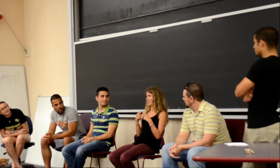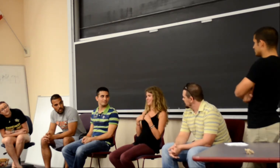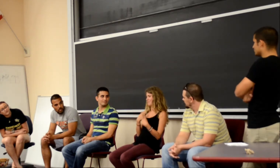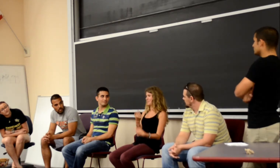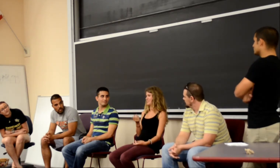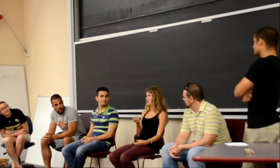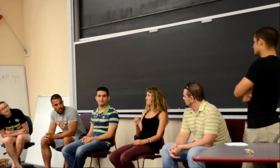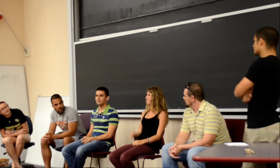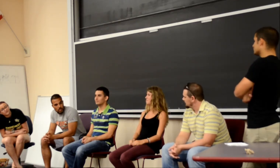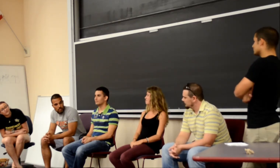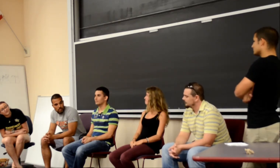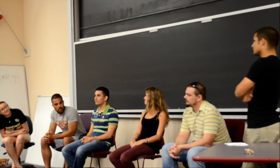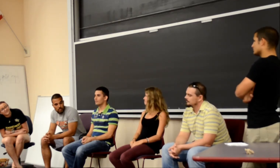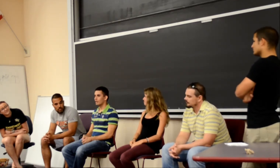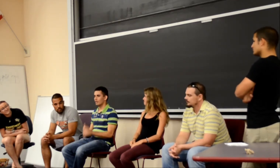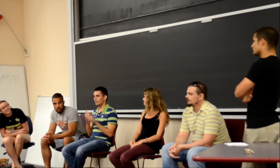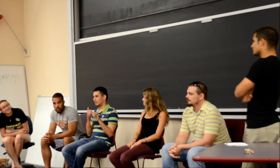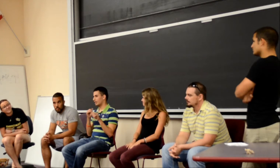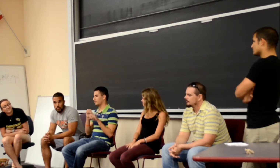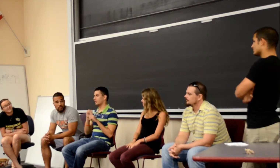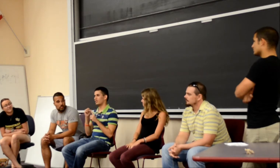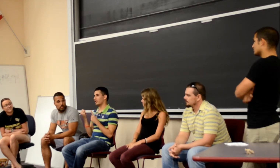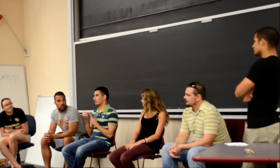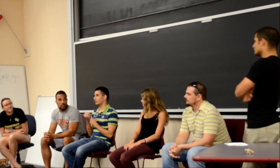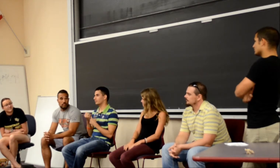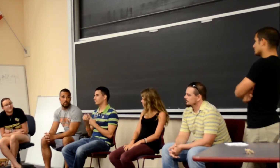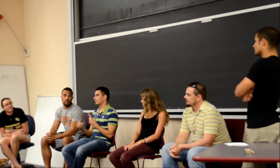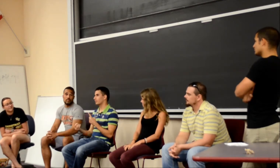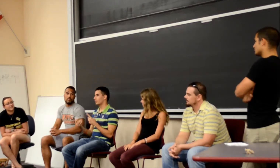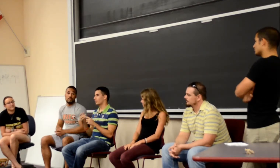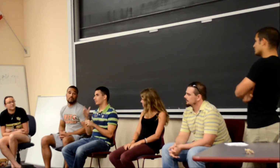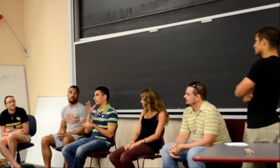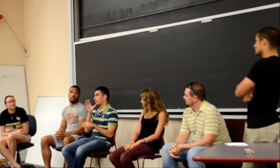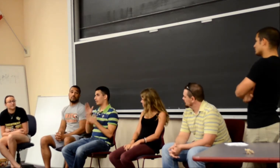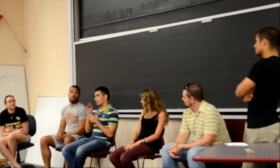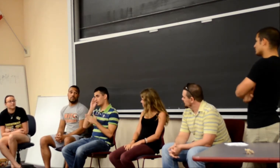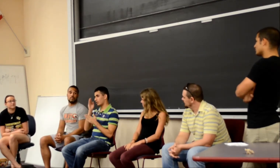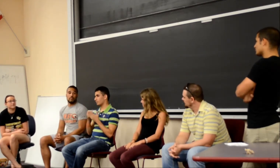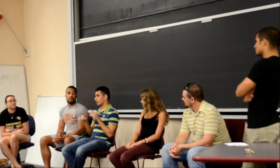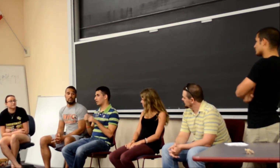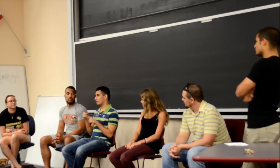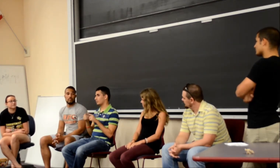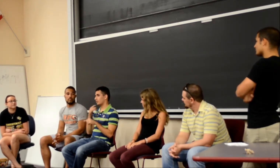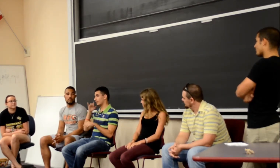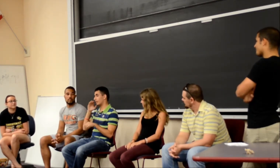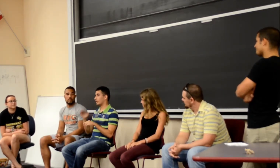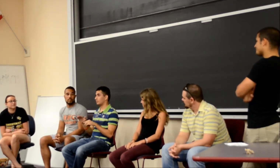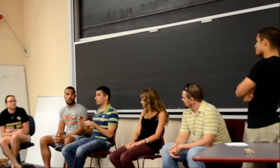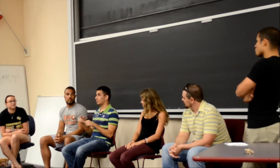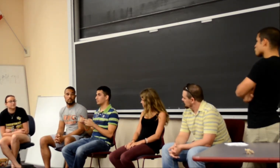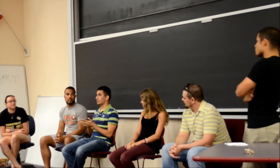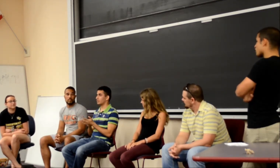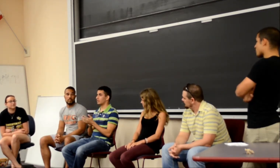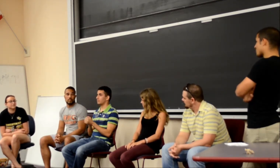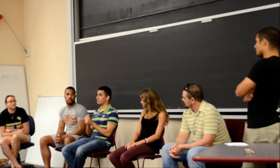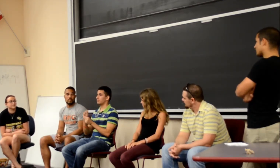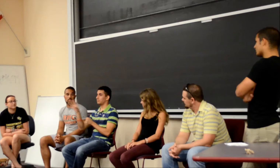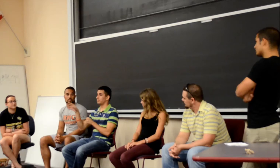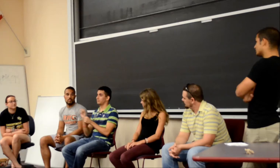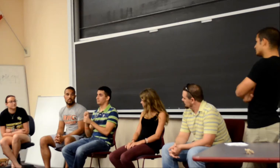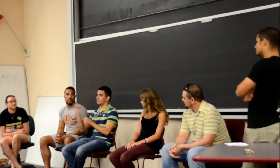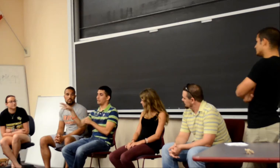she signs to me. So. Same situation. When I learned some sign with the kid,